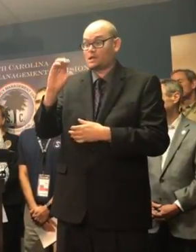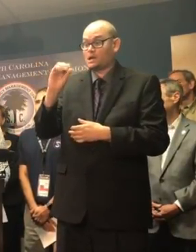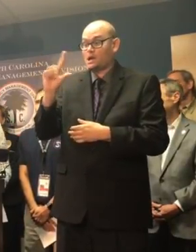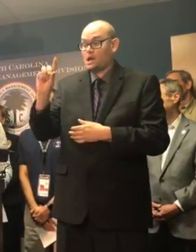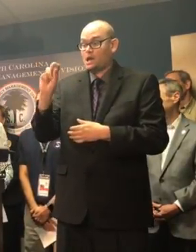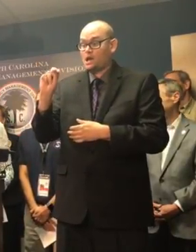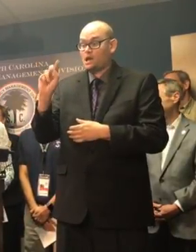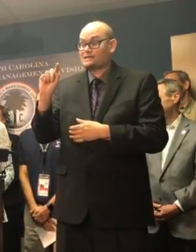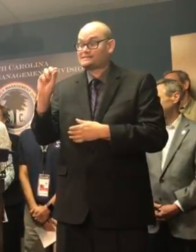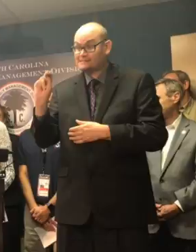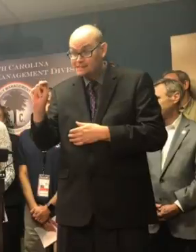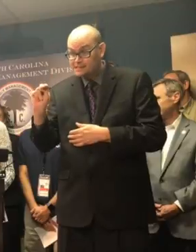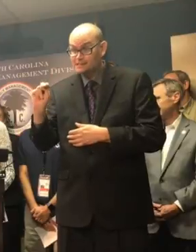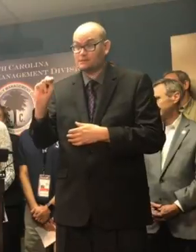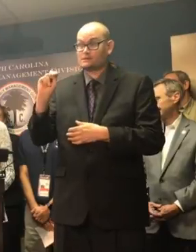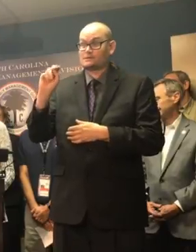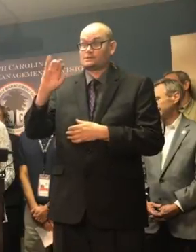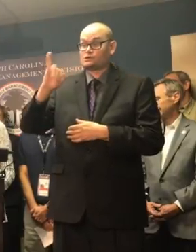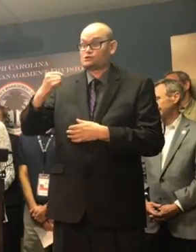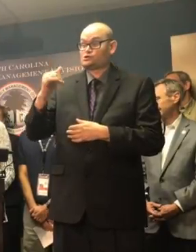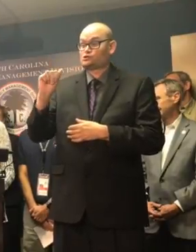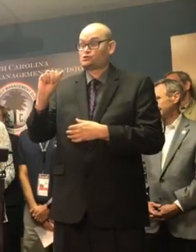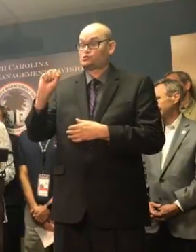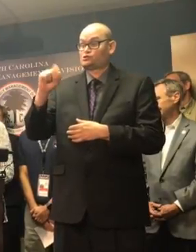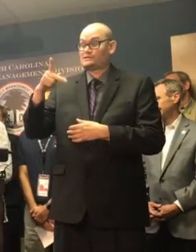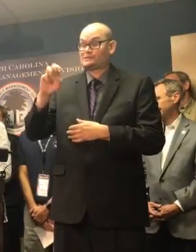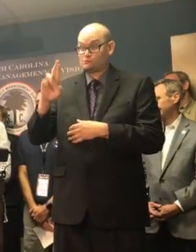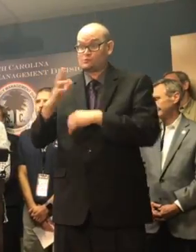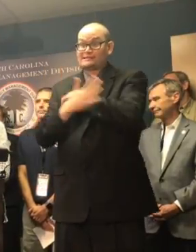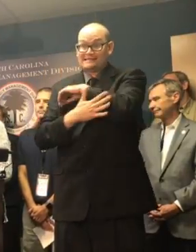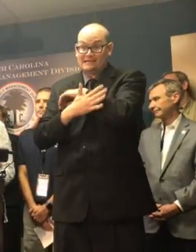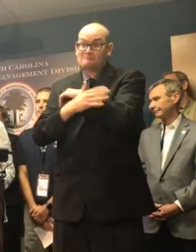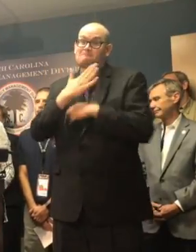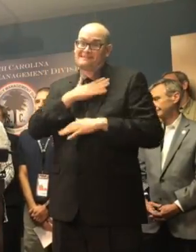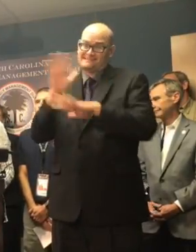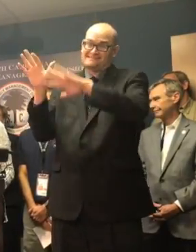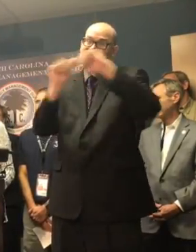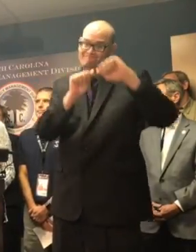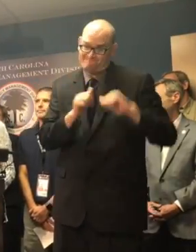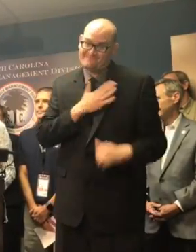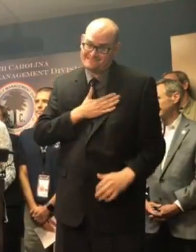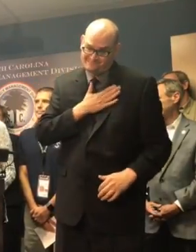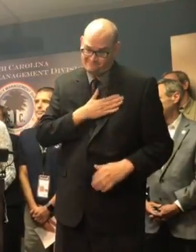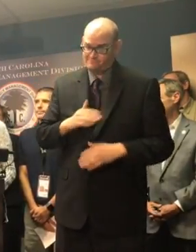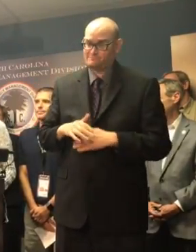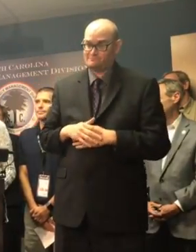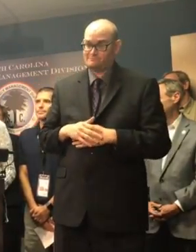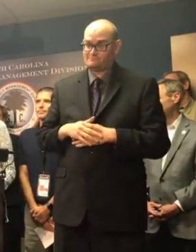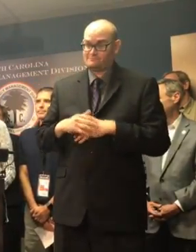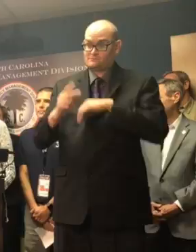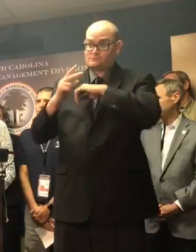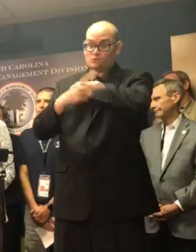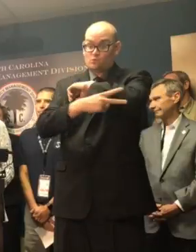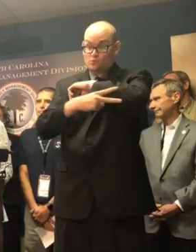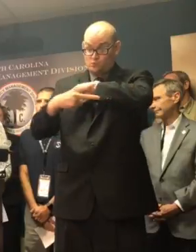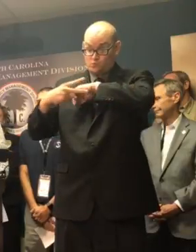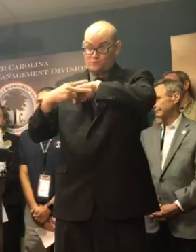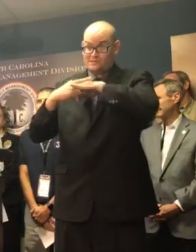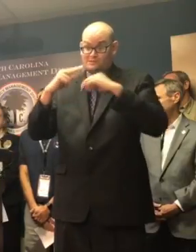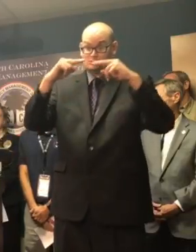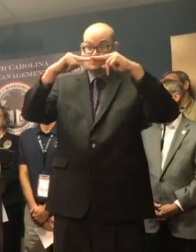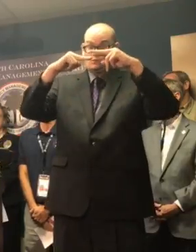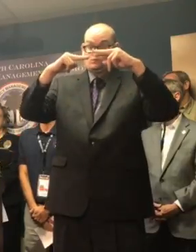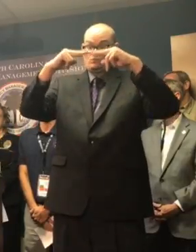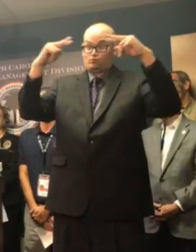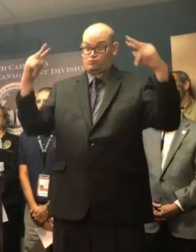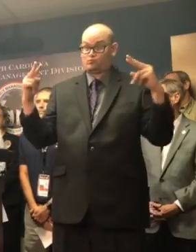be closing down our high-level bridges once we hit the 40-mile-an-hour winds. So bridges like the Ravenel, the 526, those